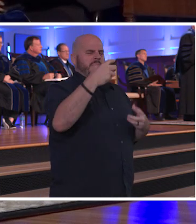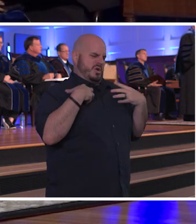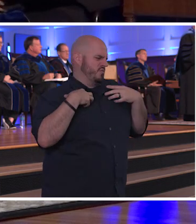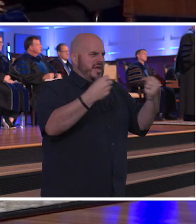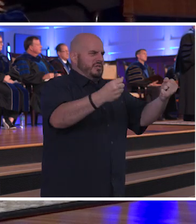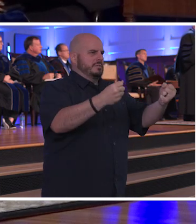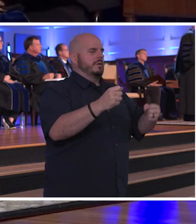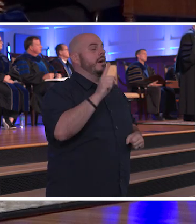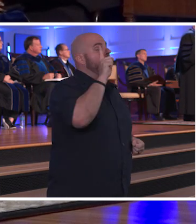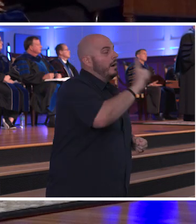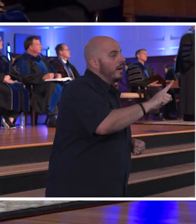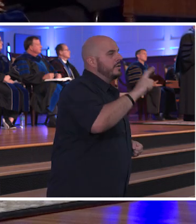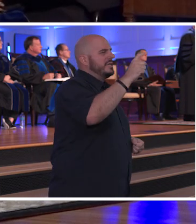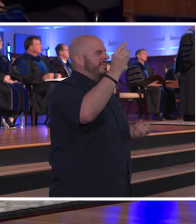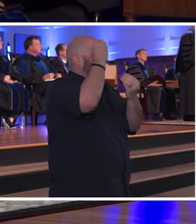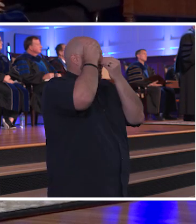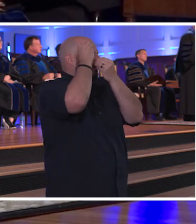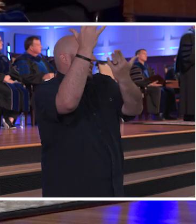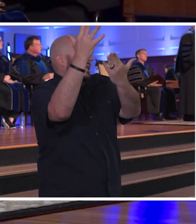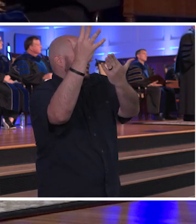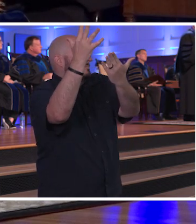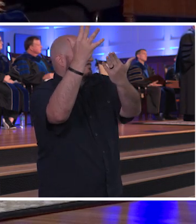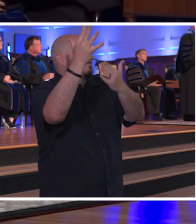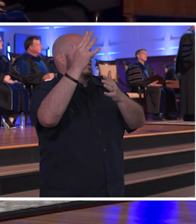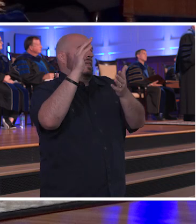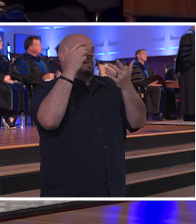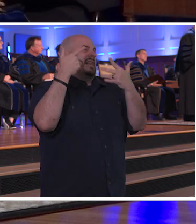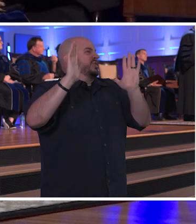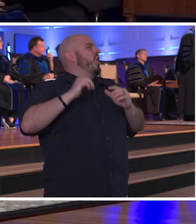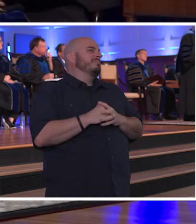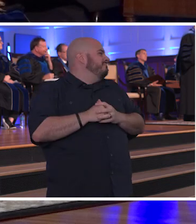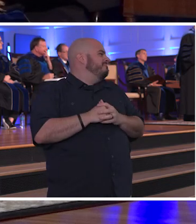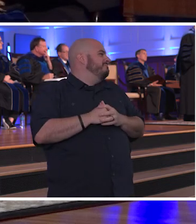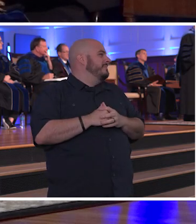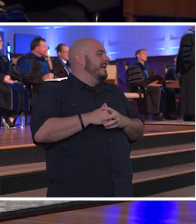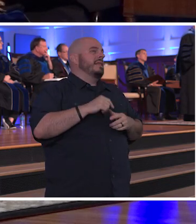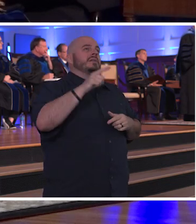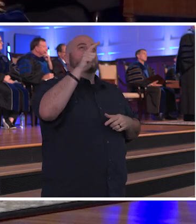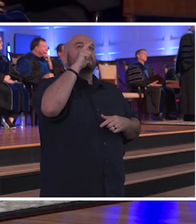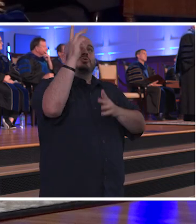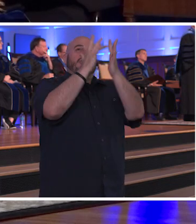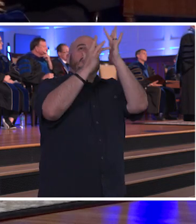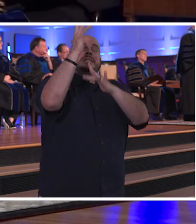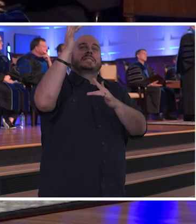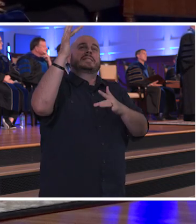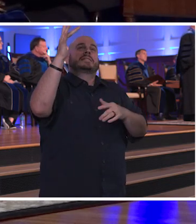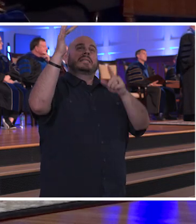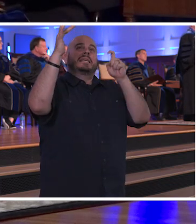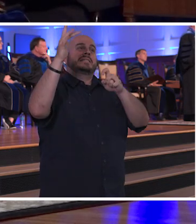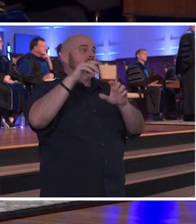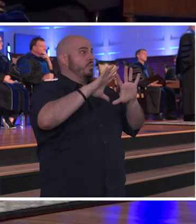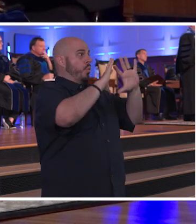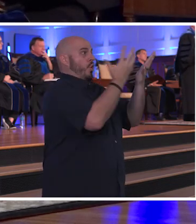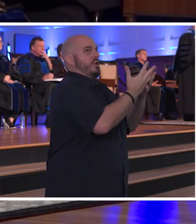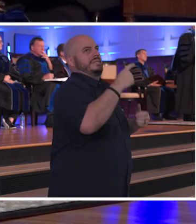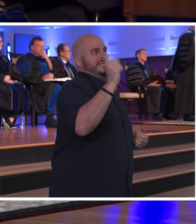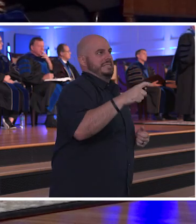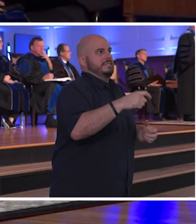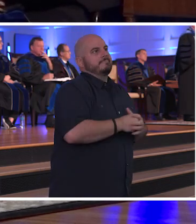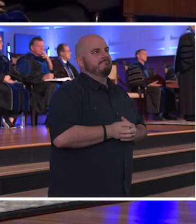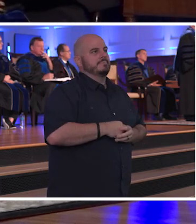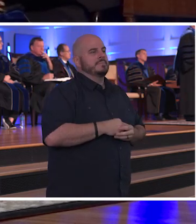to be obedient. That is all. And that is who Jesus and the world needs." This particular text,